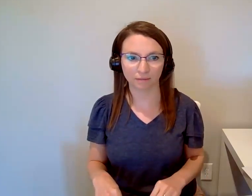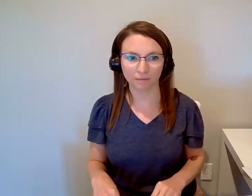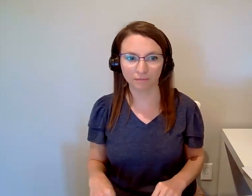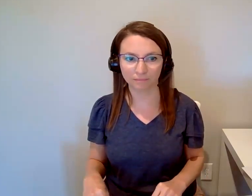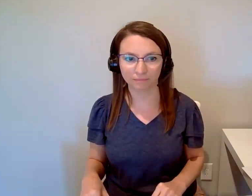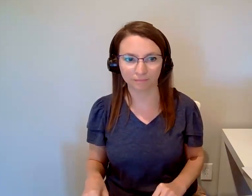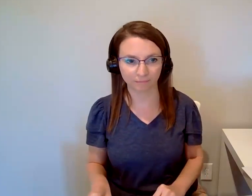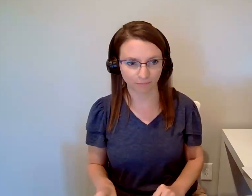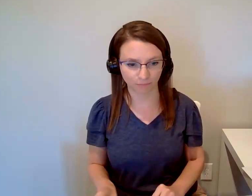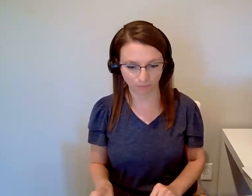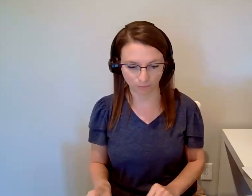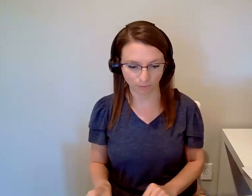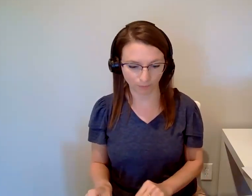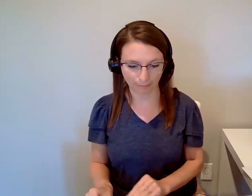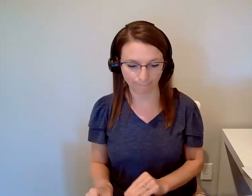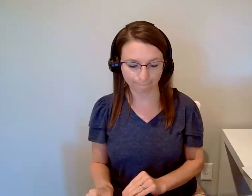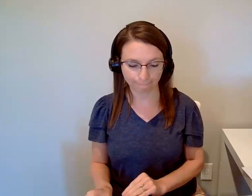No? Okay.